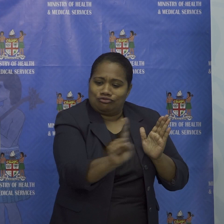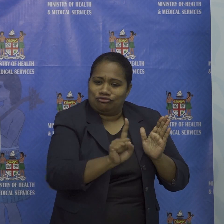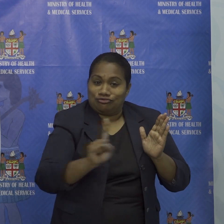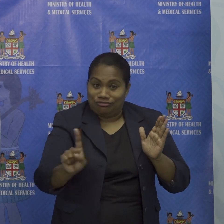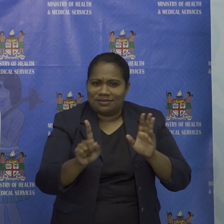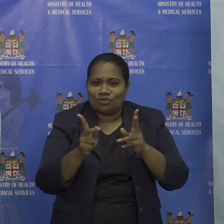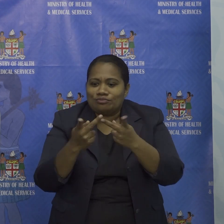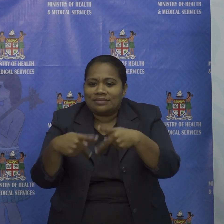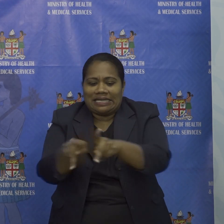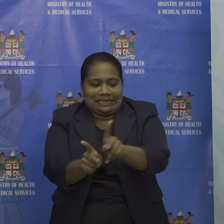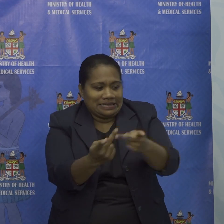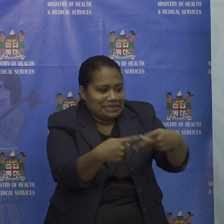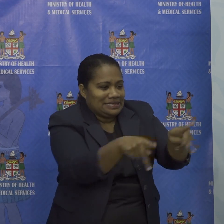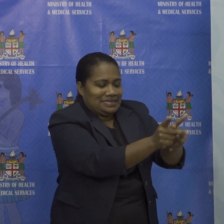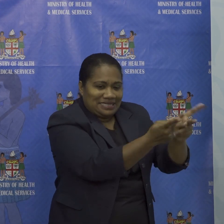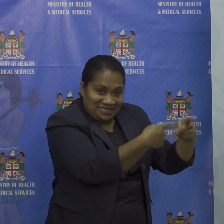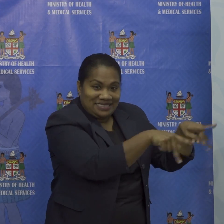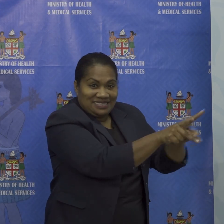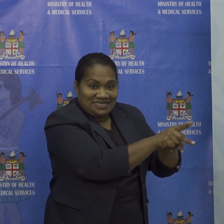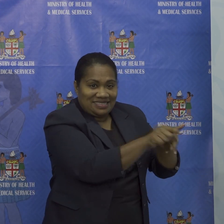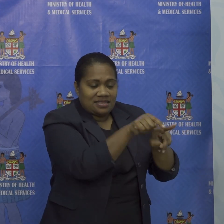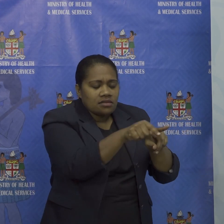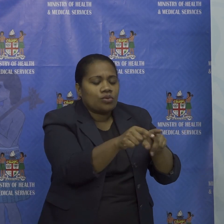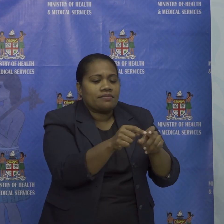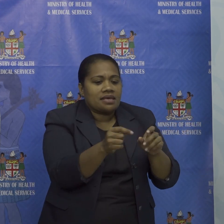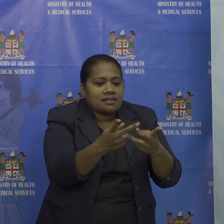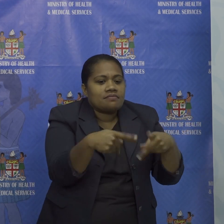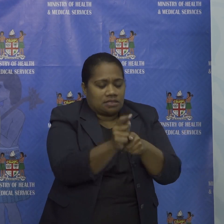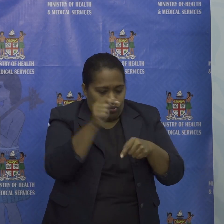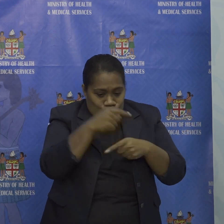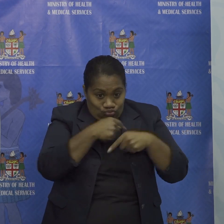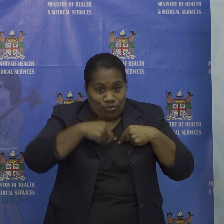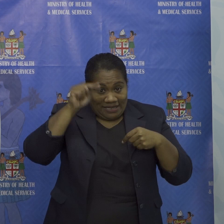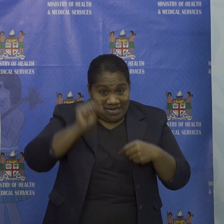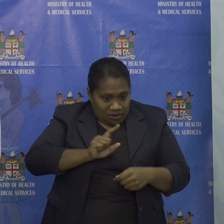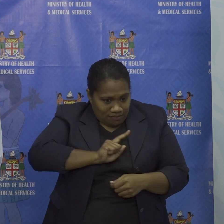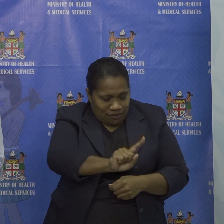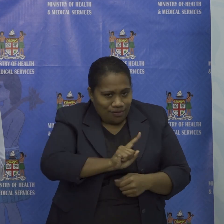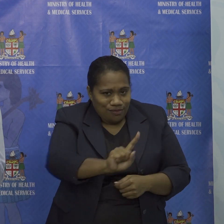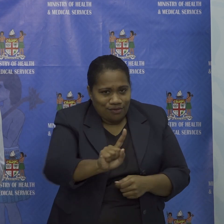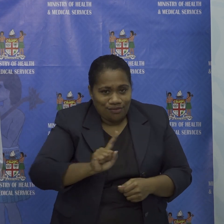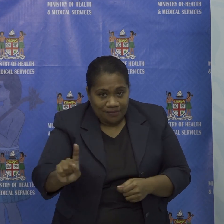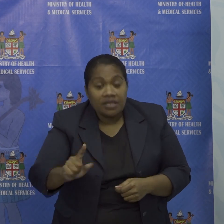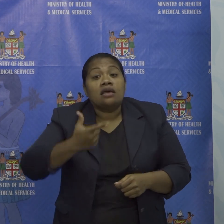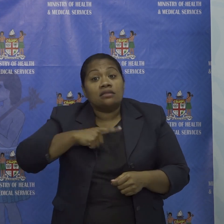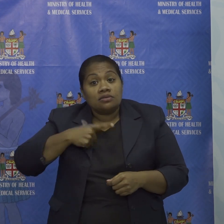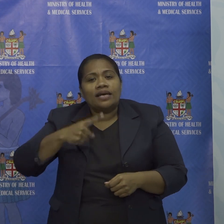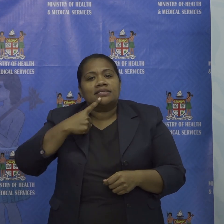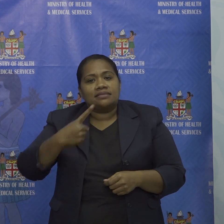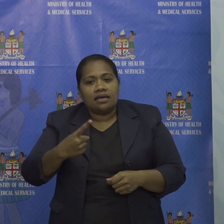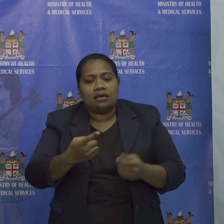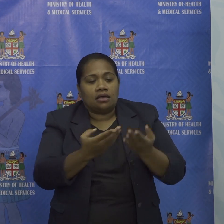have verified to be the place where we need to go. So that's why we're saying this lockdown will be